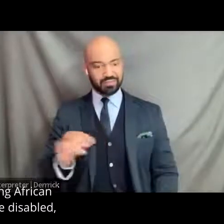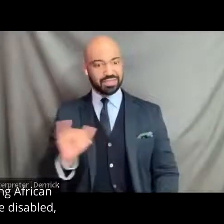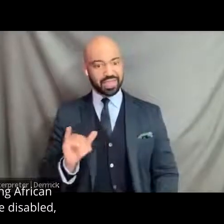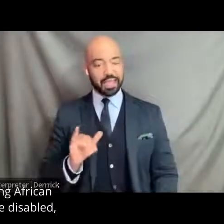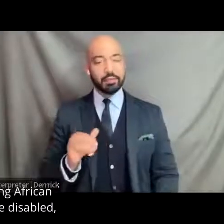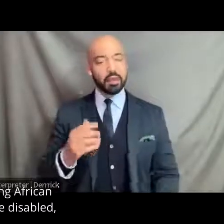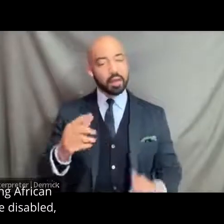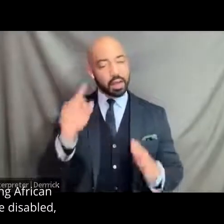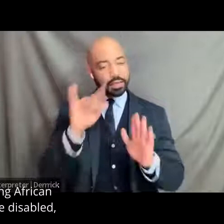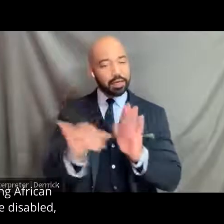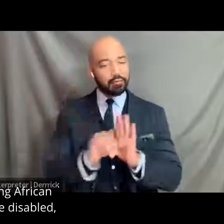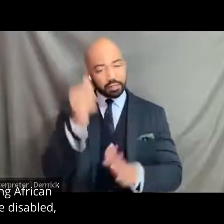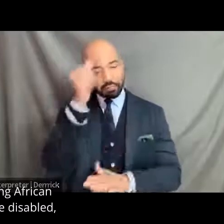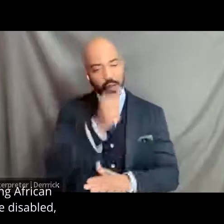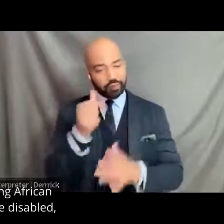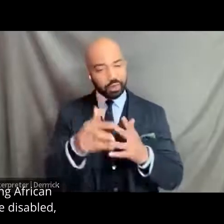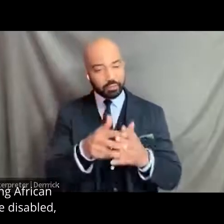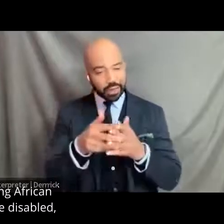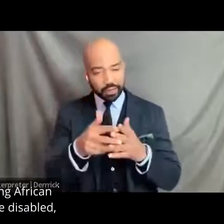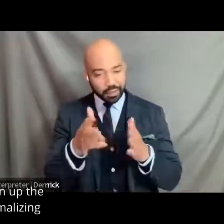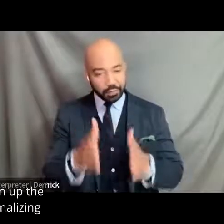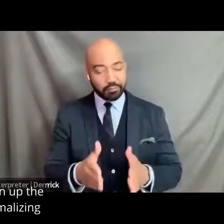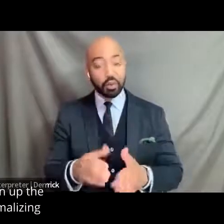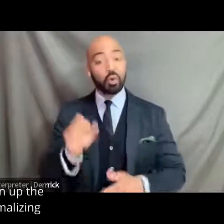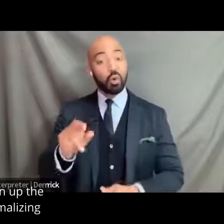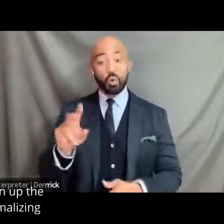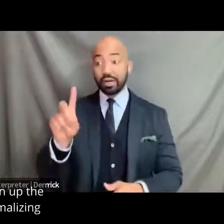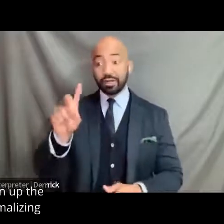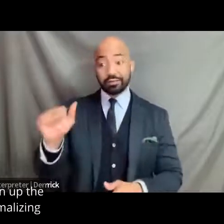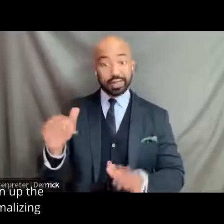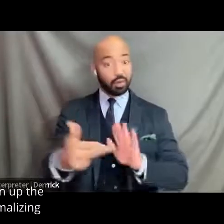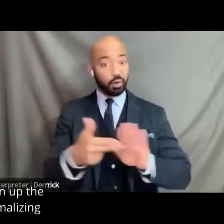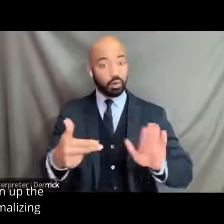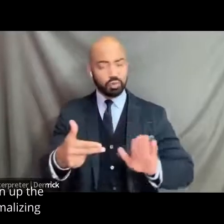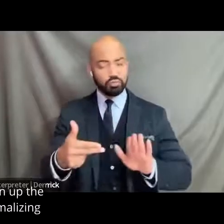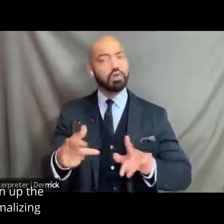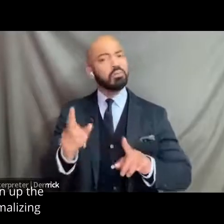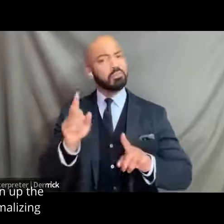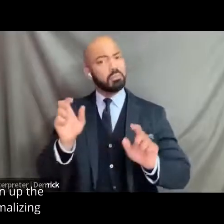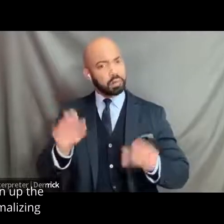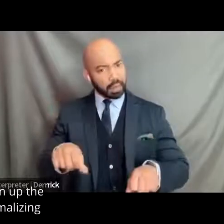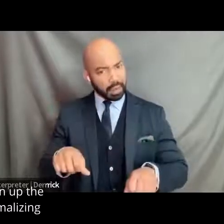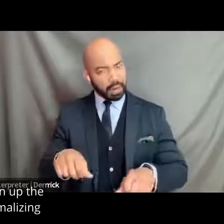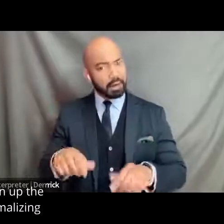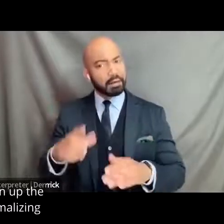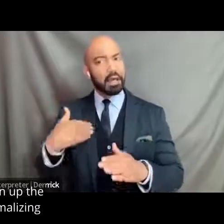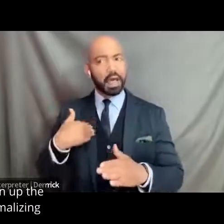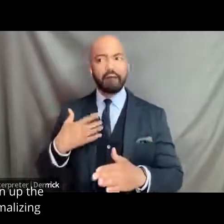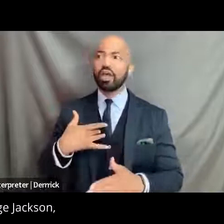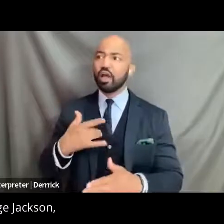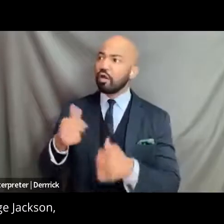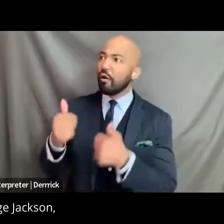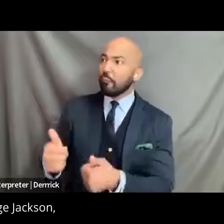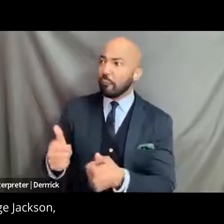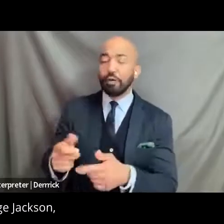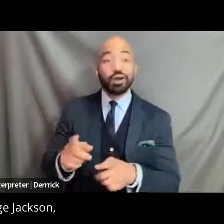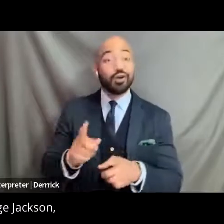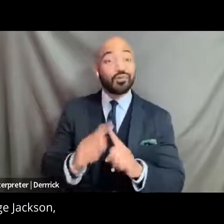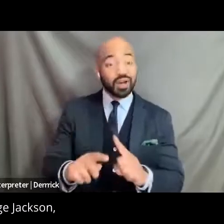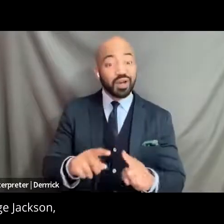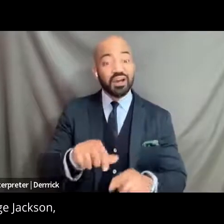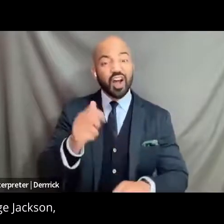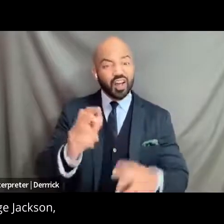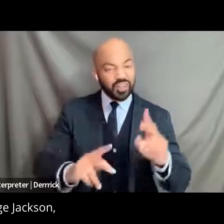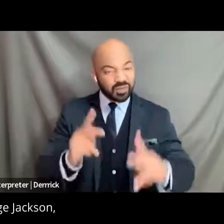african-american or who are disabled but it also opened up the door to how normalizing that people like